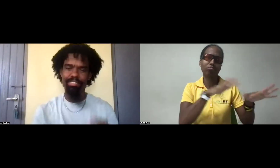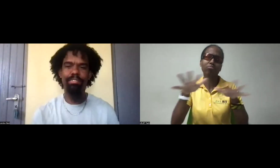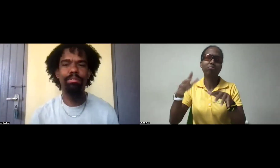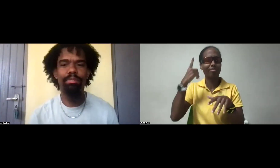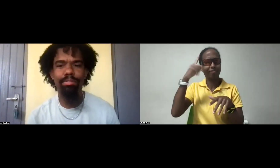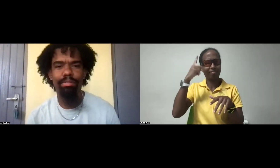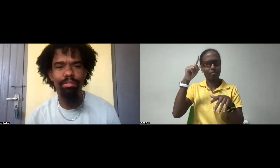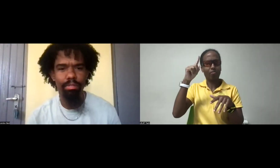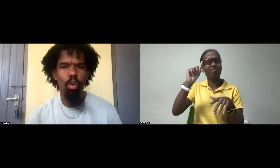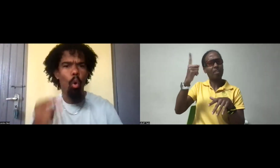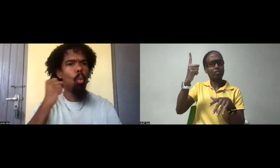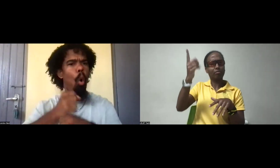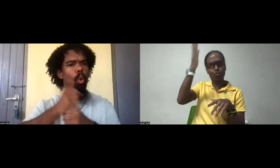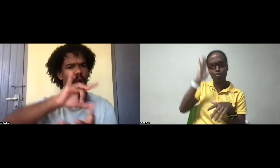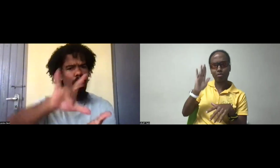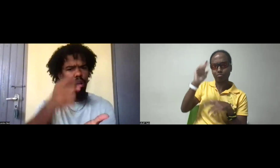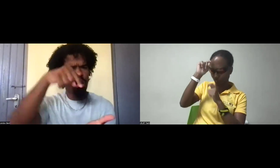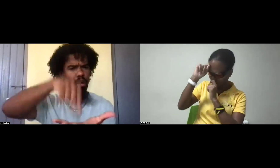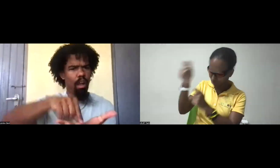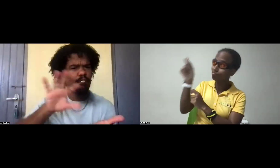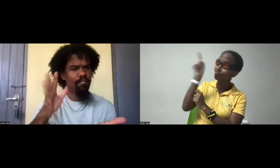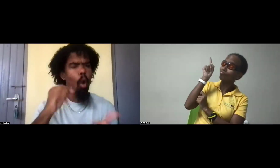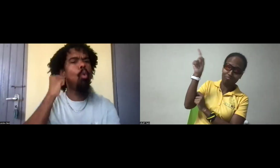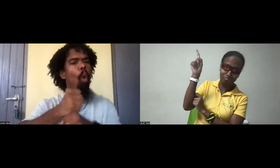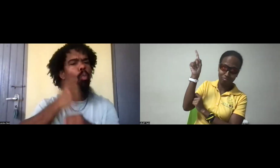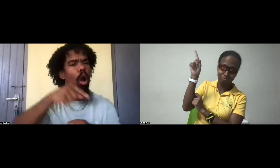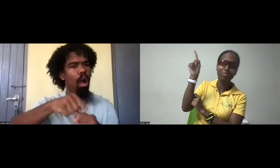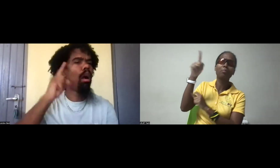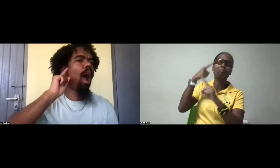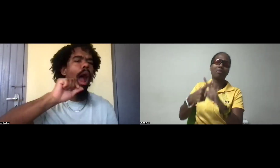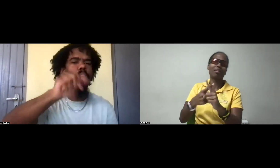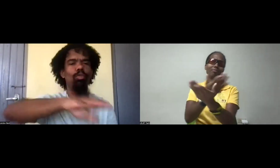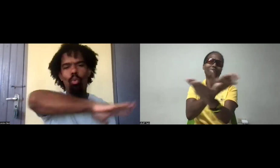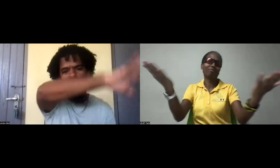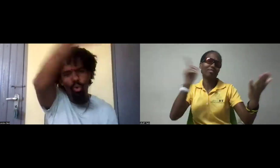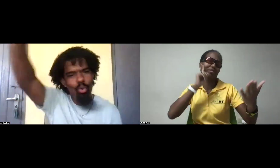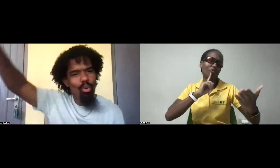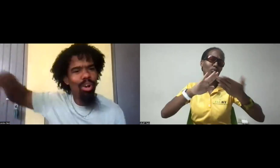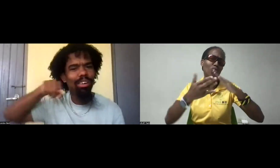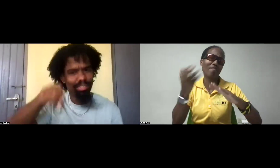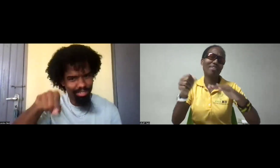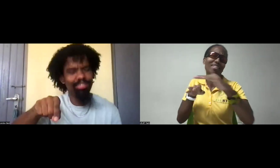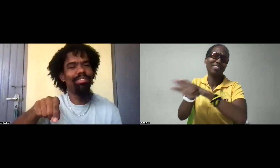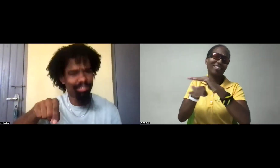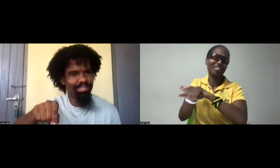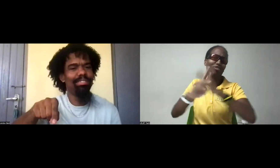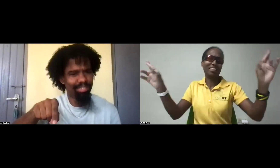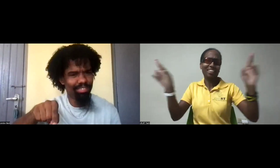That's our work. That's what we do. So we give our hats off to God. Everything is for God. Everything is for the